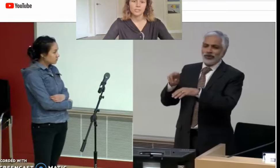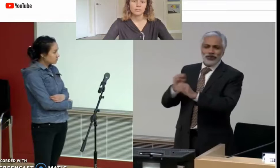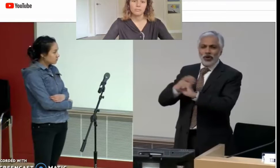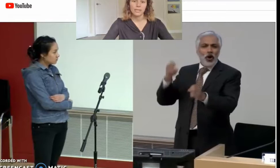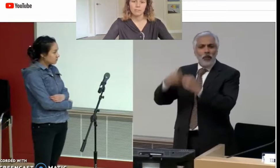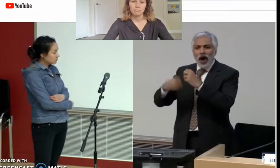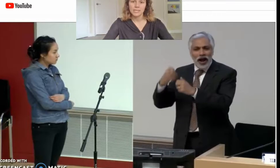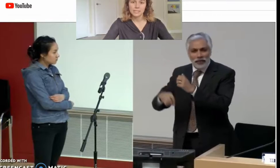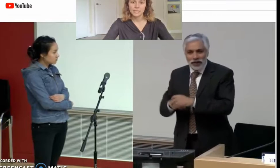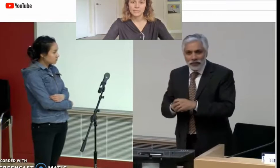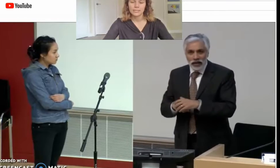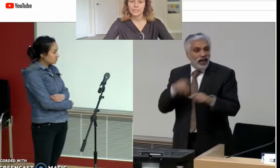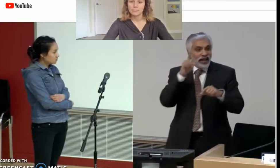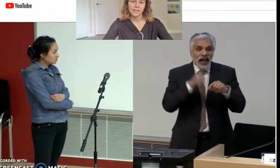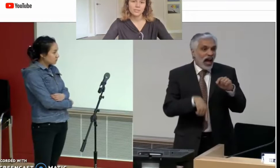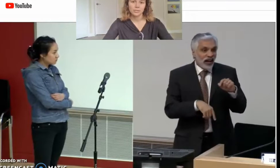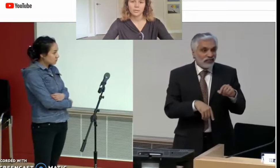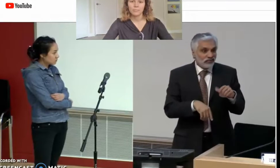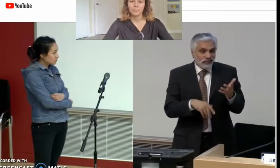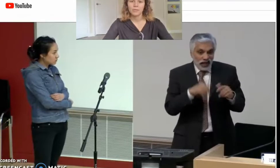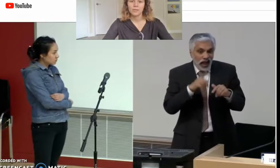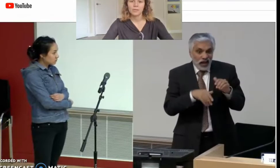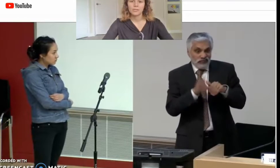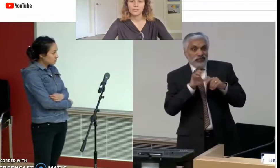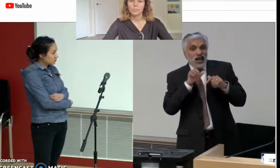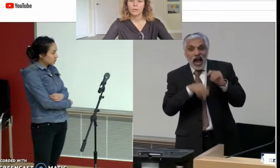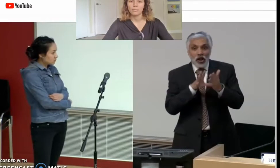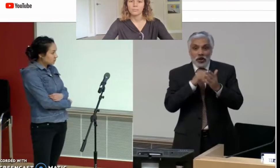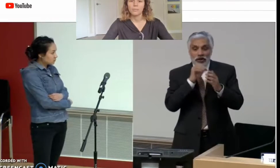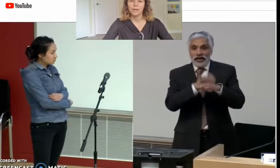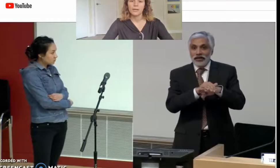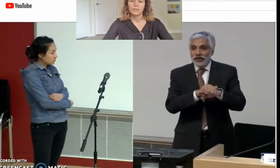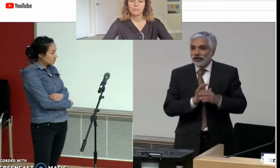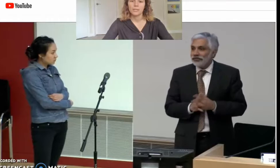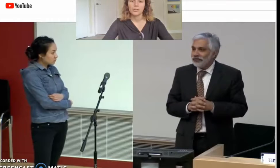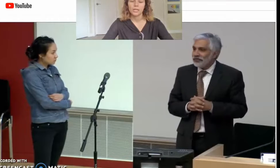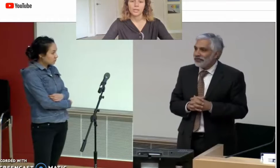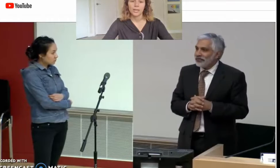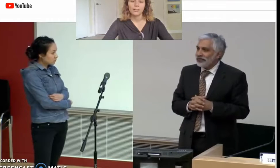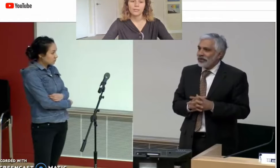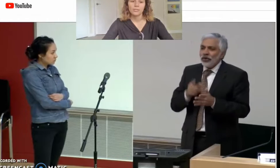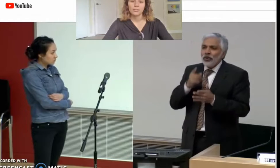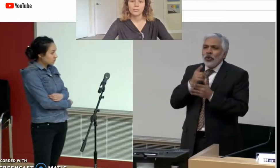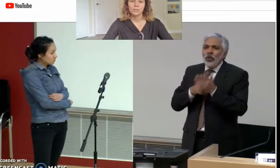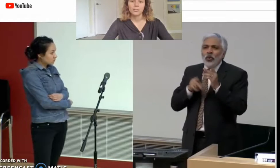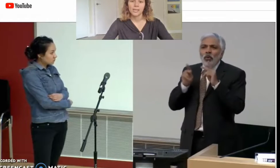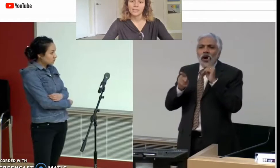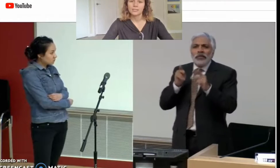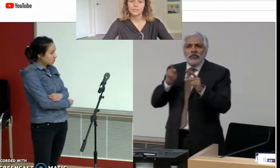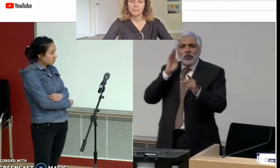French easily. It comes natural to them. There's no problems. But when they try to learn English, they can't. They